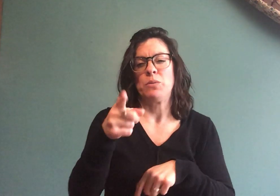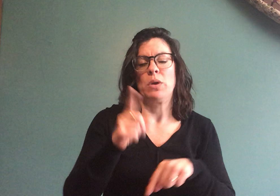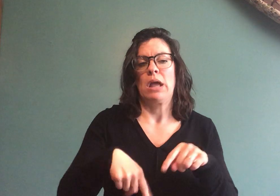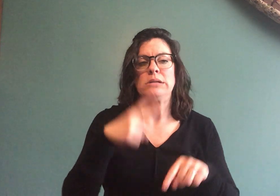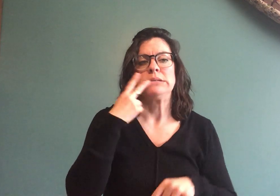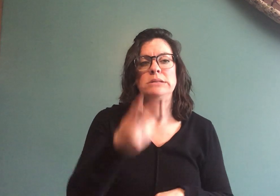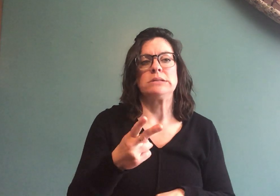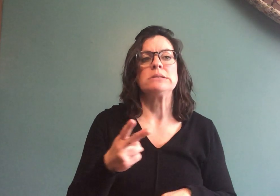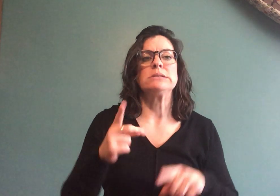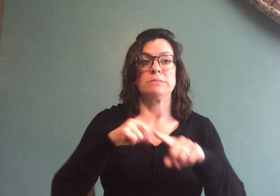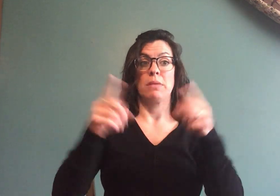Megan?